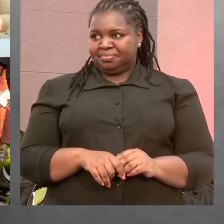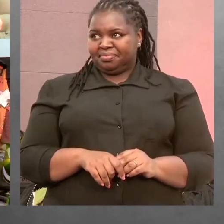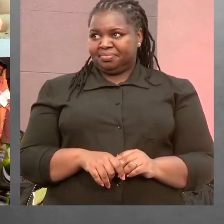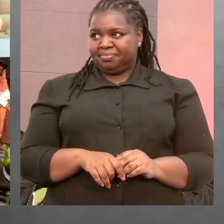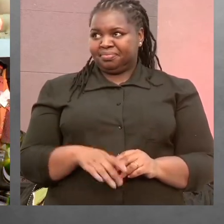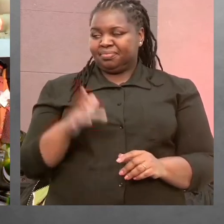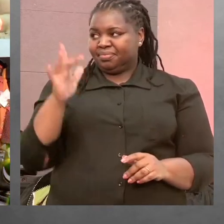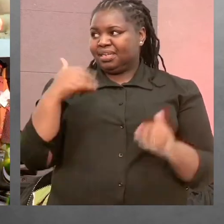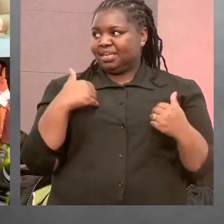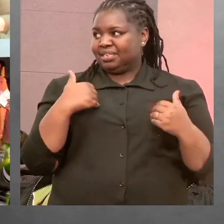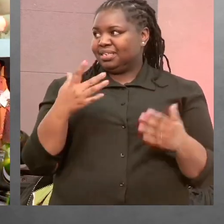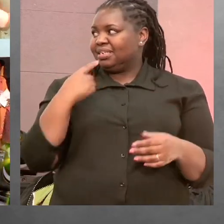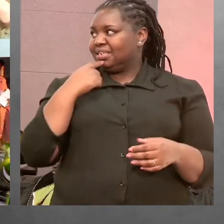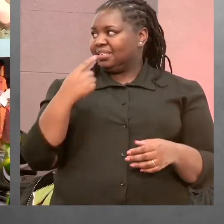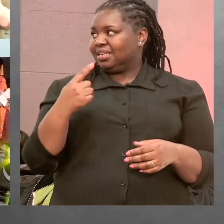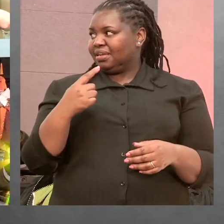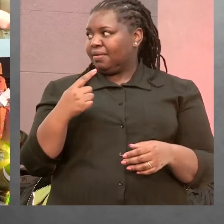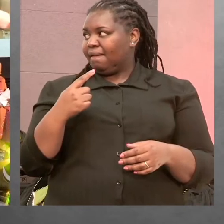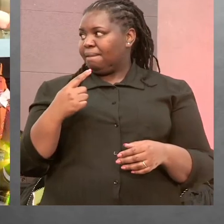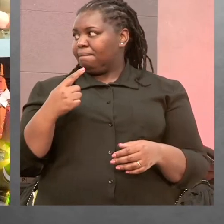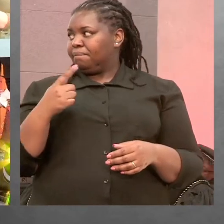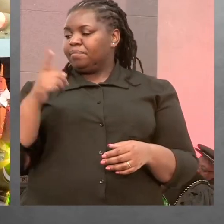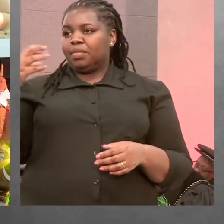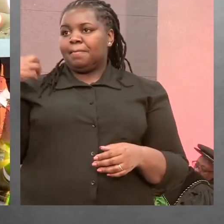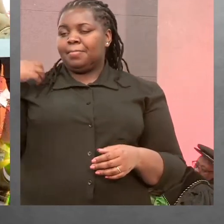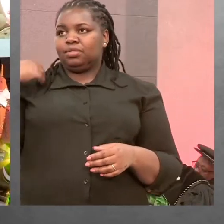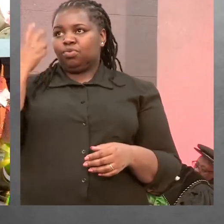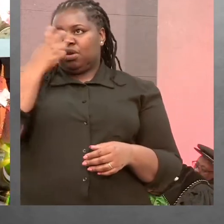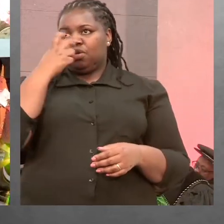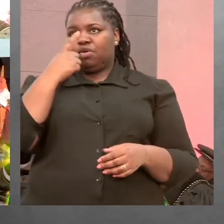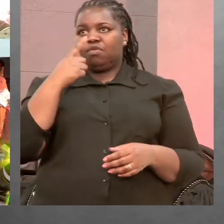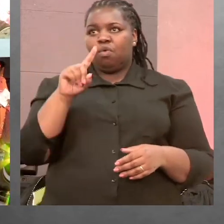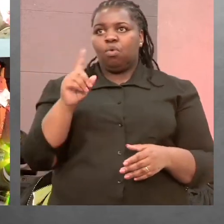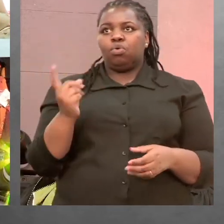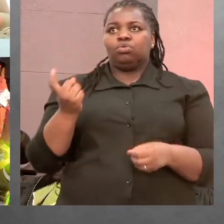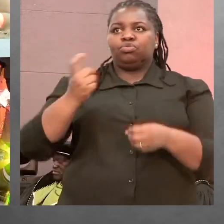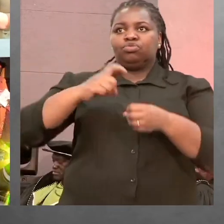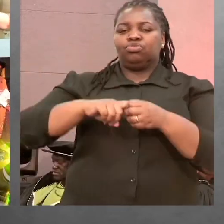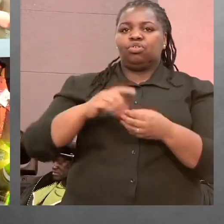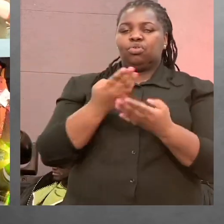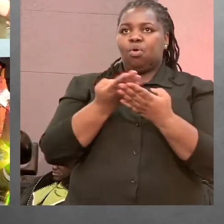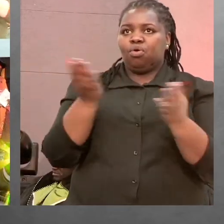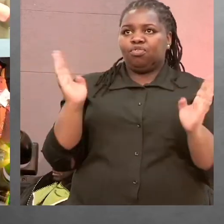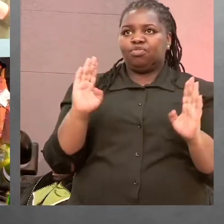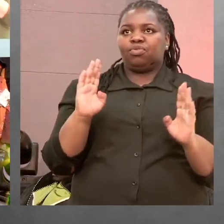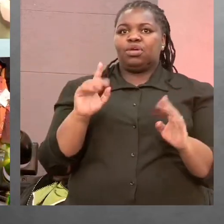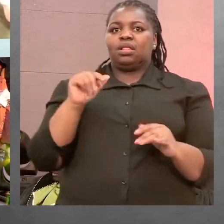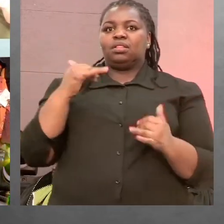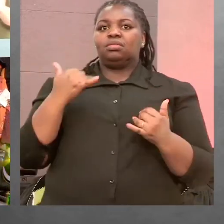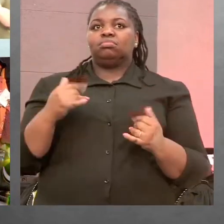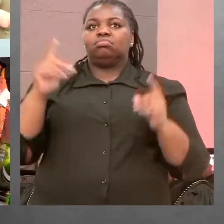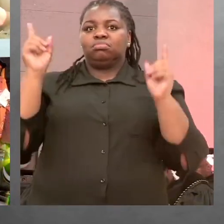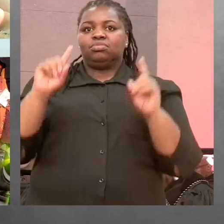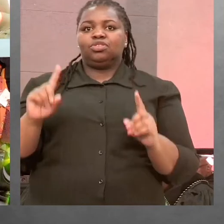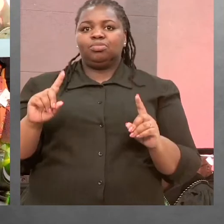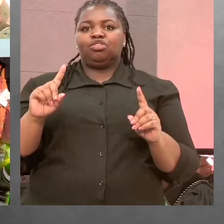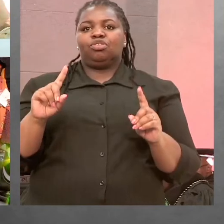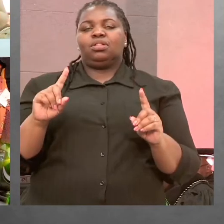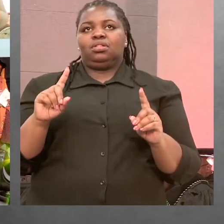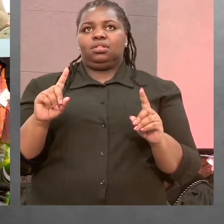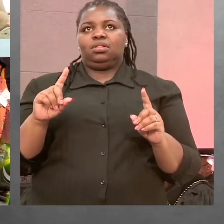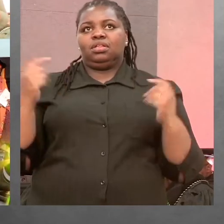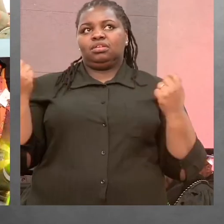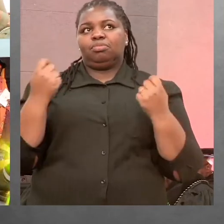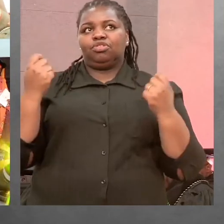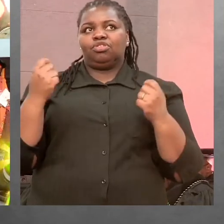let me start off by saying that Minister was looking forward to joining all of you to this auspicious occasion